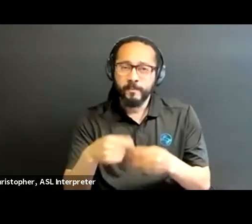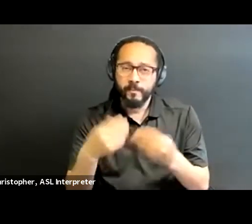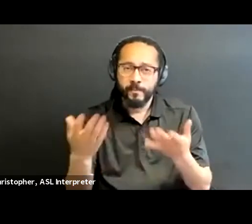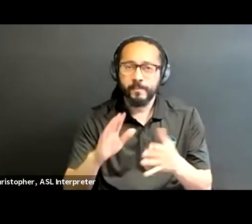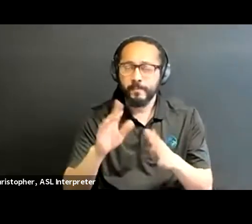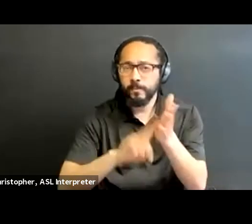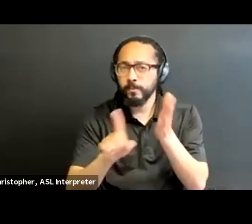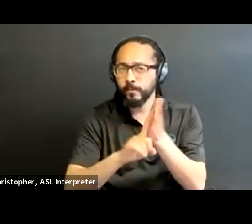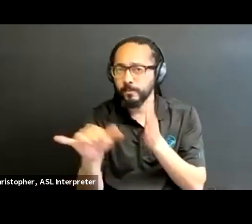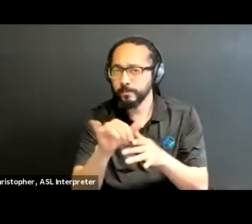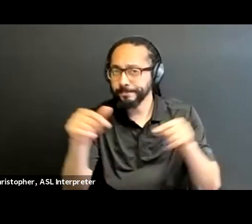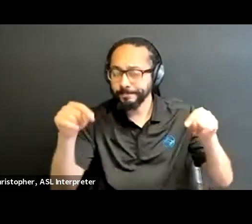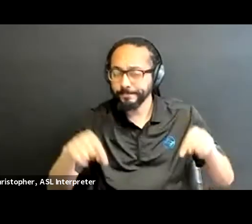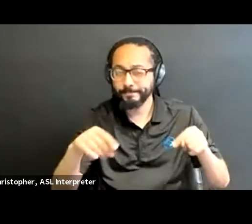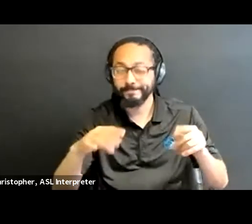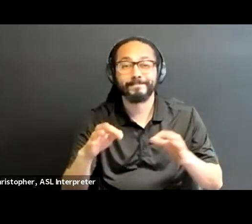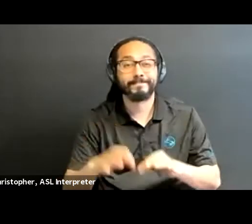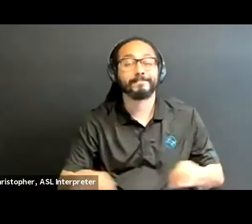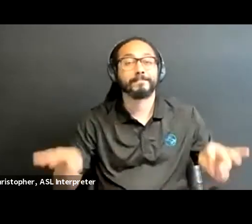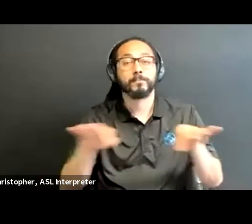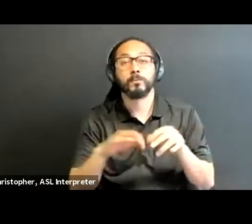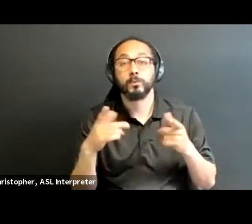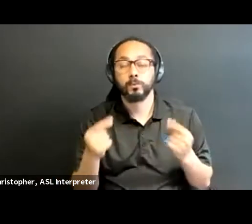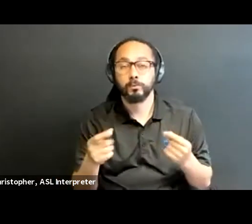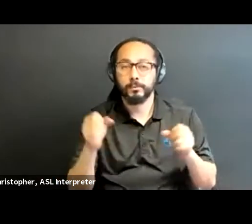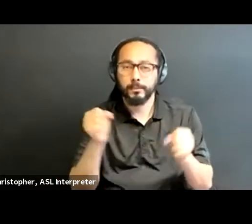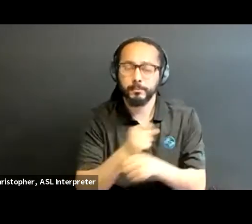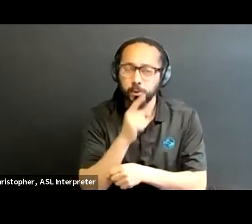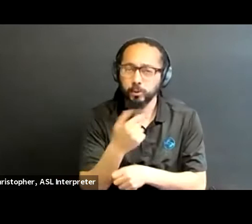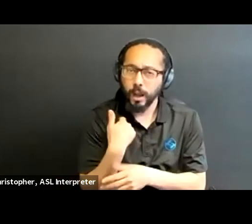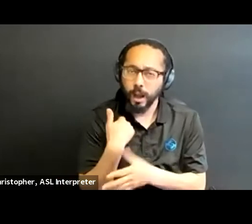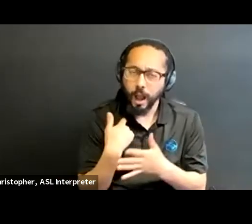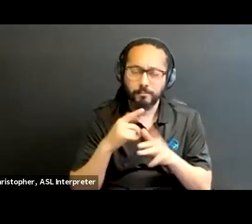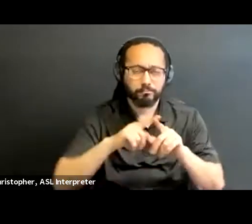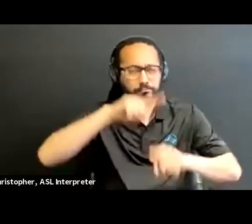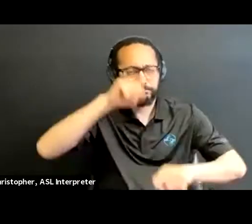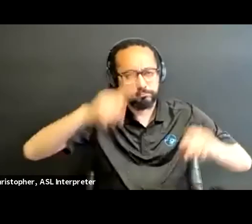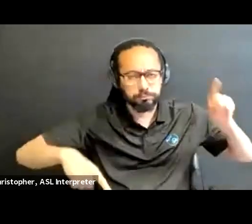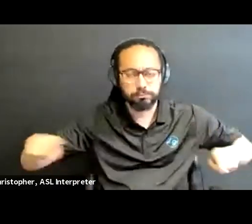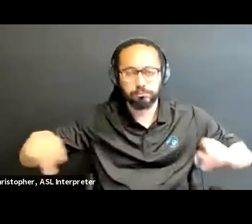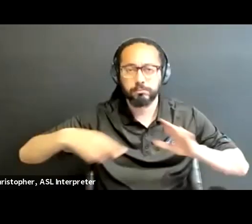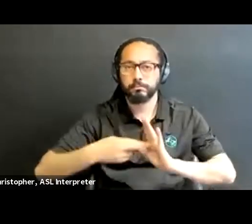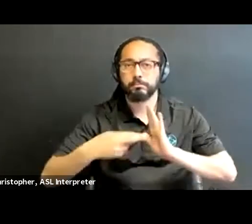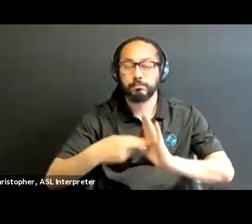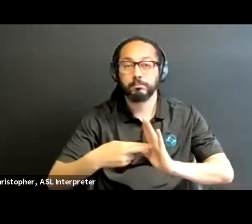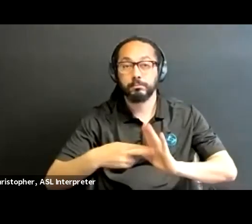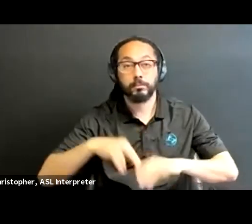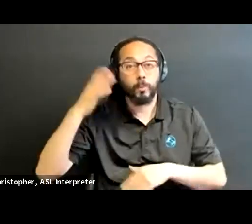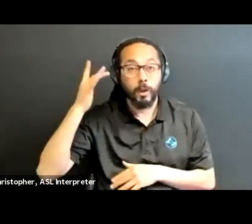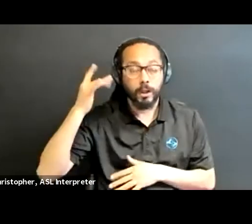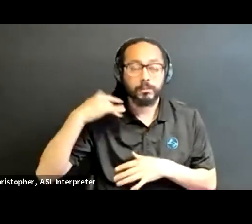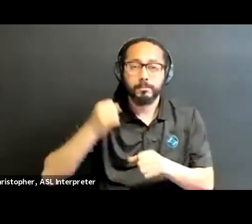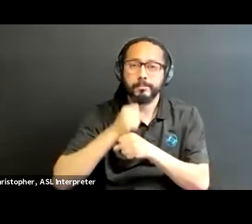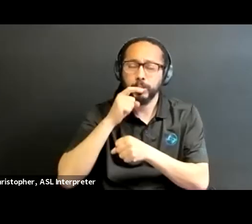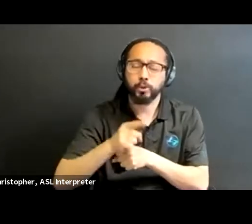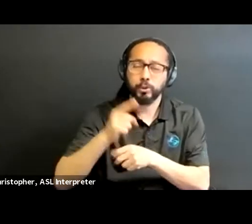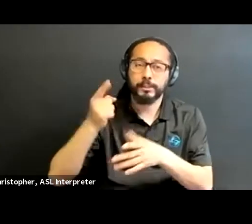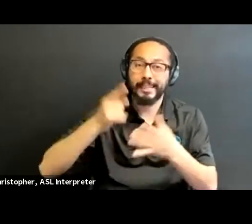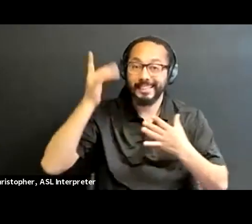to us to ensure that we got as much representation as possible so that we would be able to make good use of the data